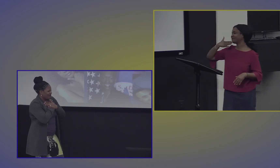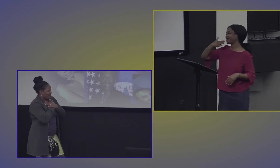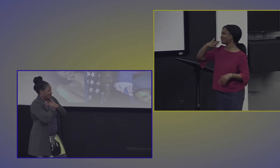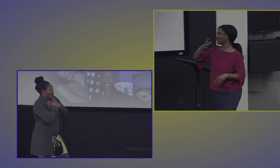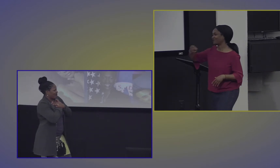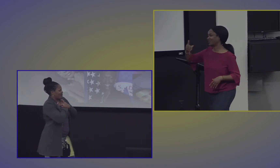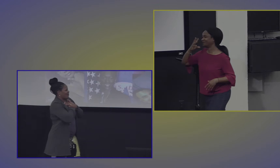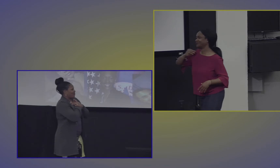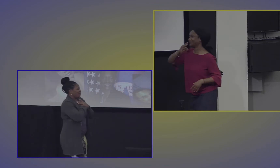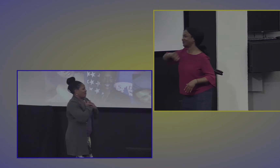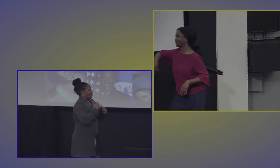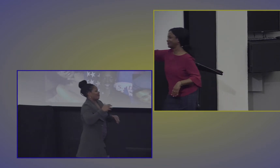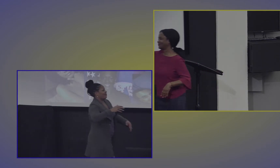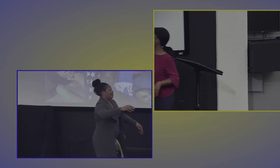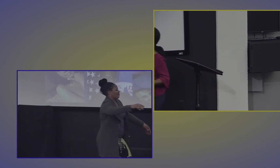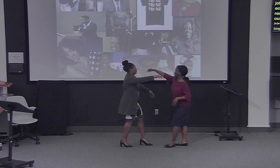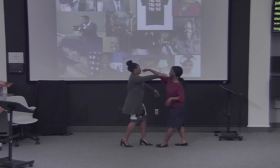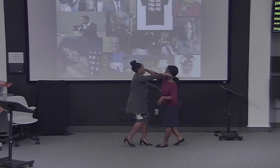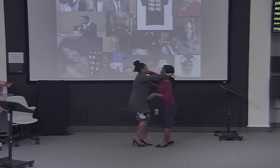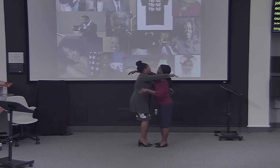And so thank you so much for your experience